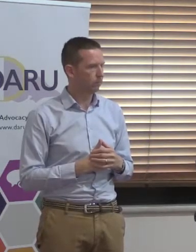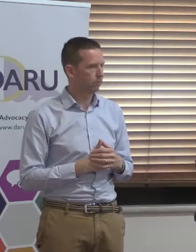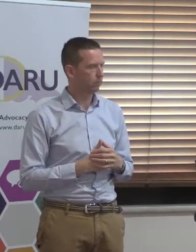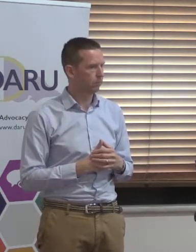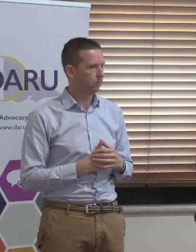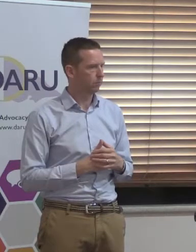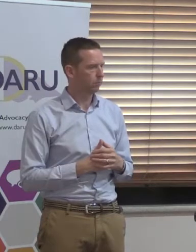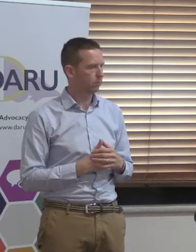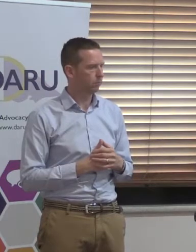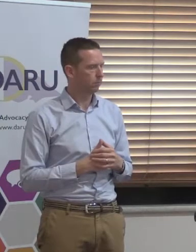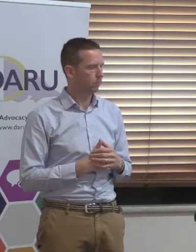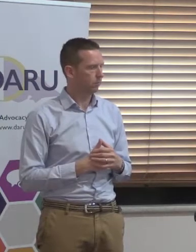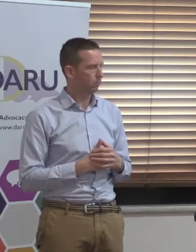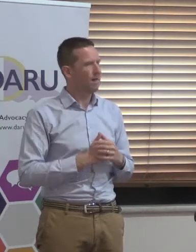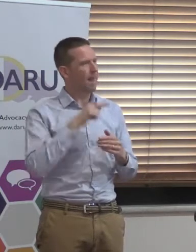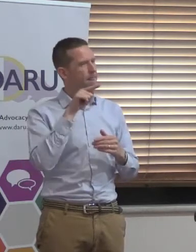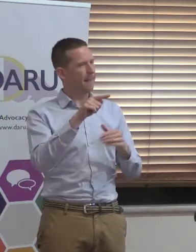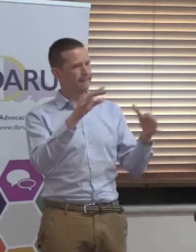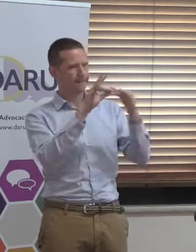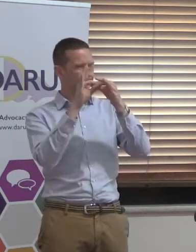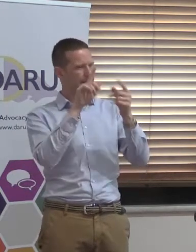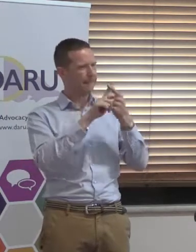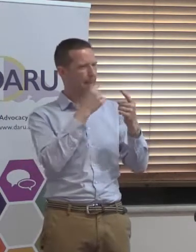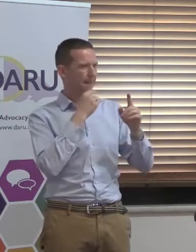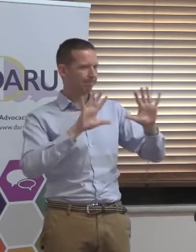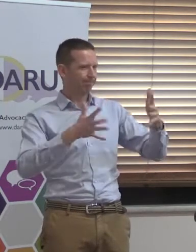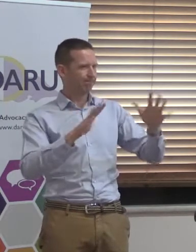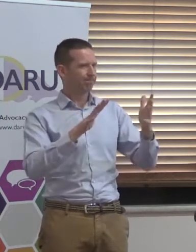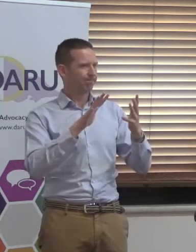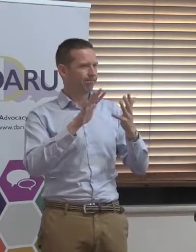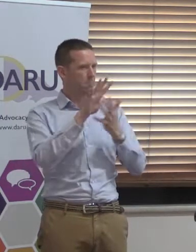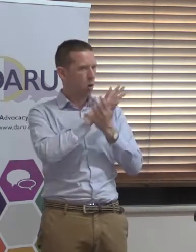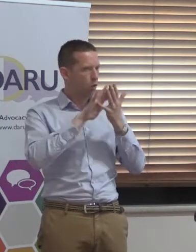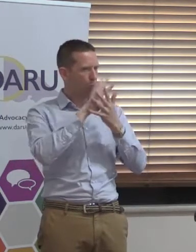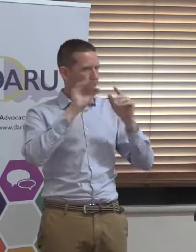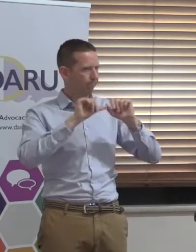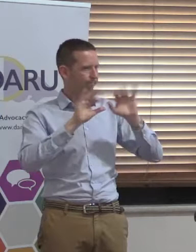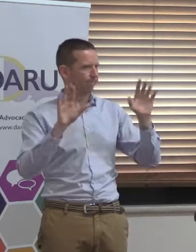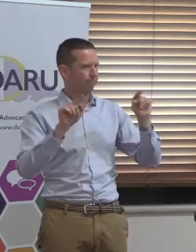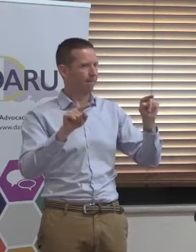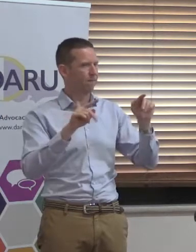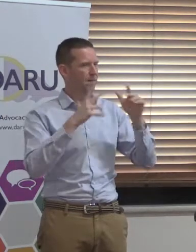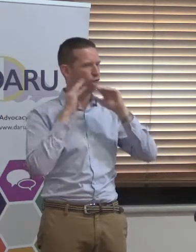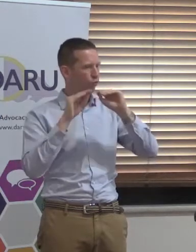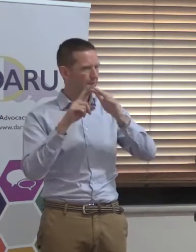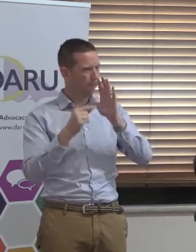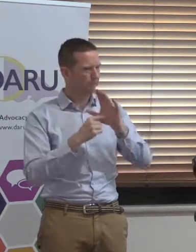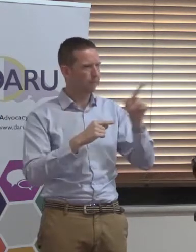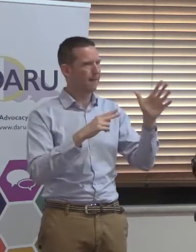being still slightly blurry in some situations, but